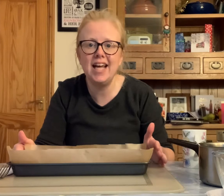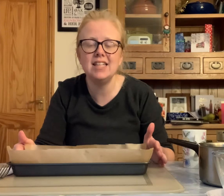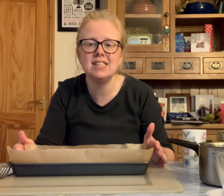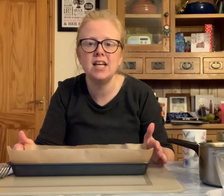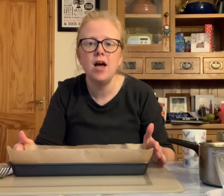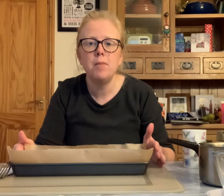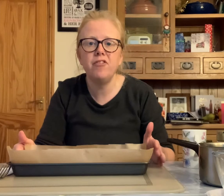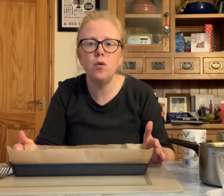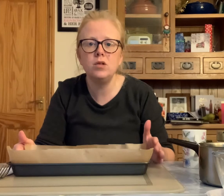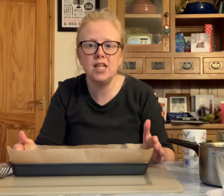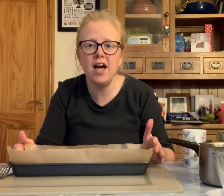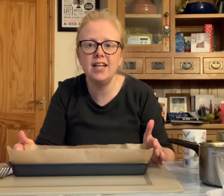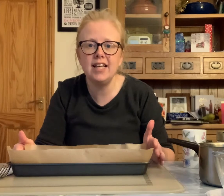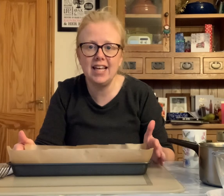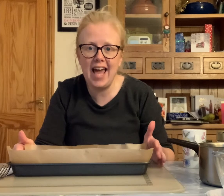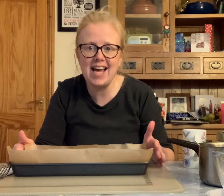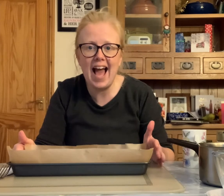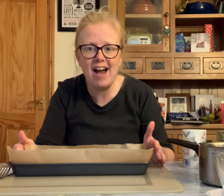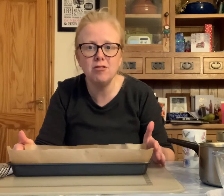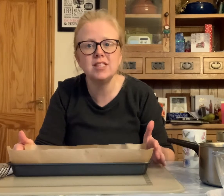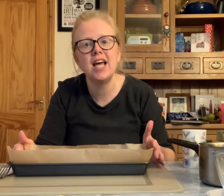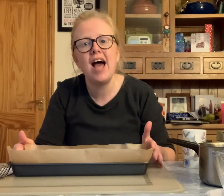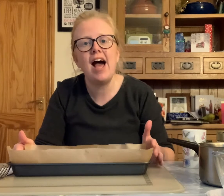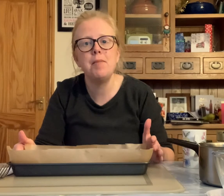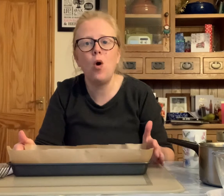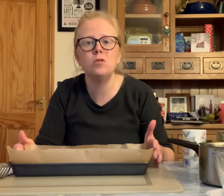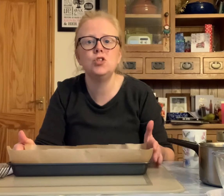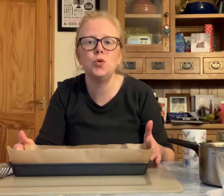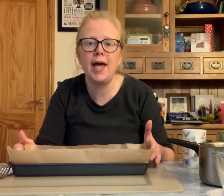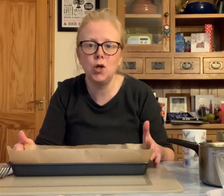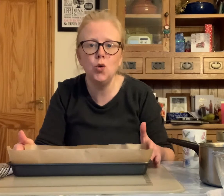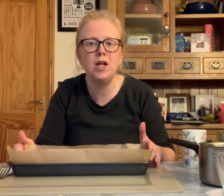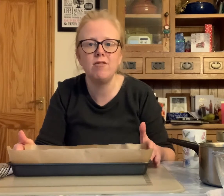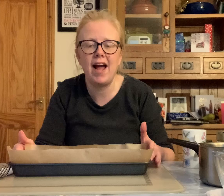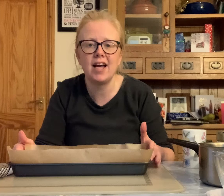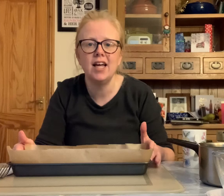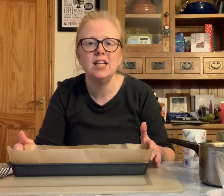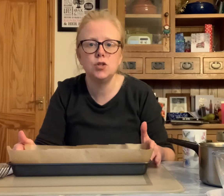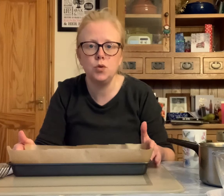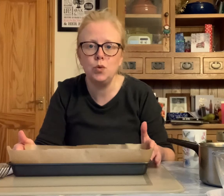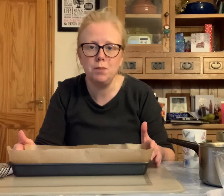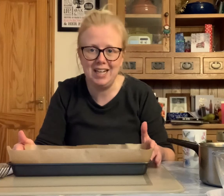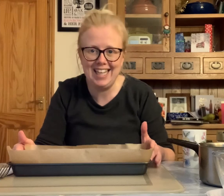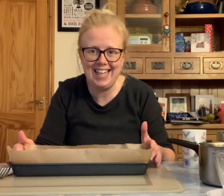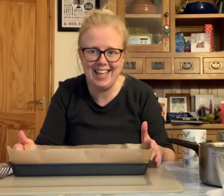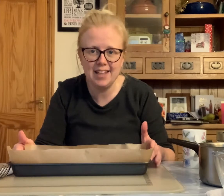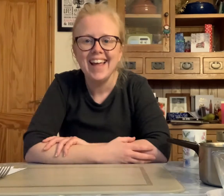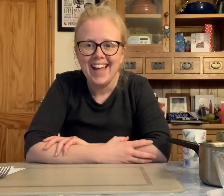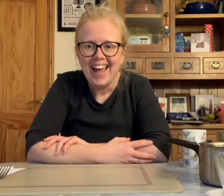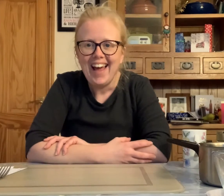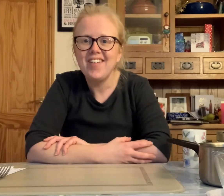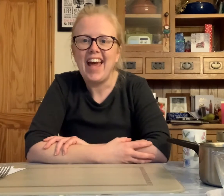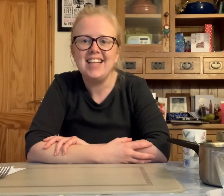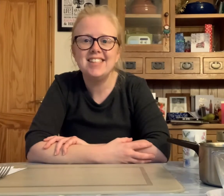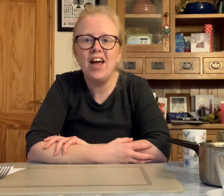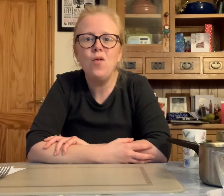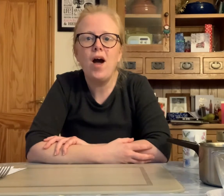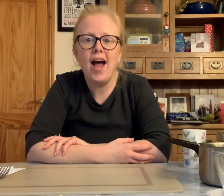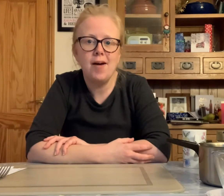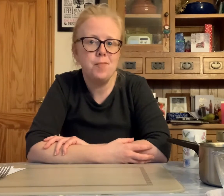minutes before turning the cake out onto a cooling rack to cool completely. Okay, so